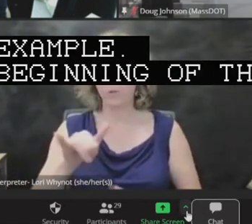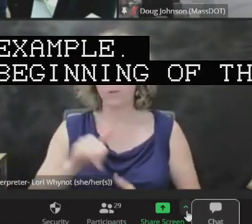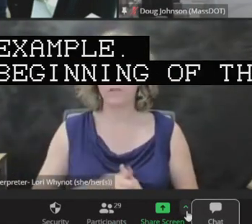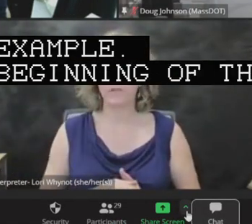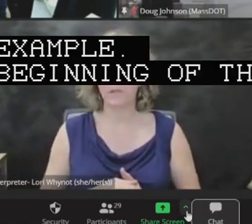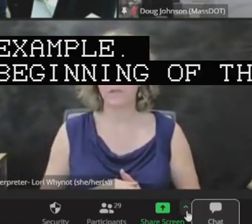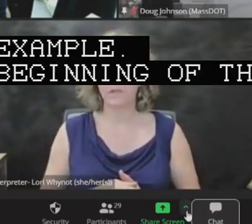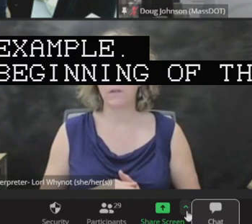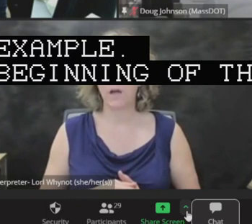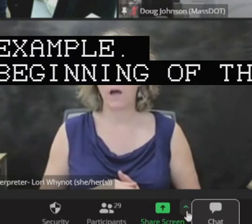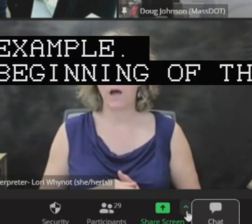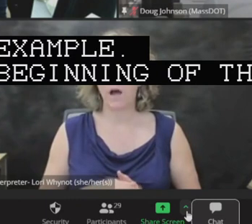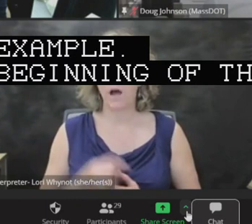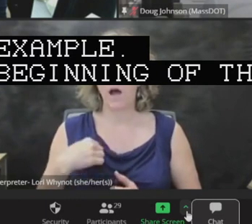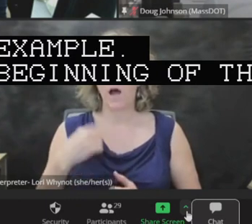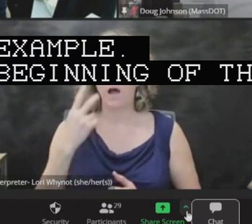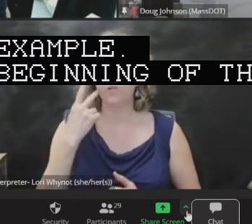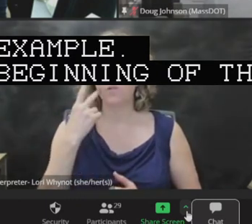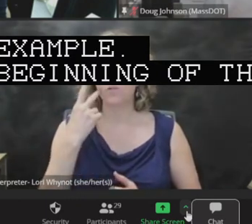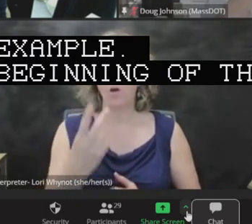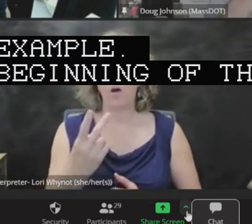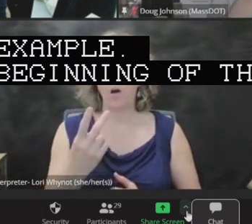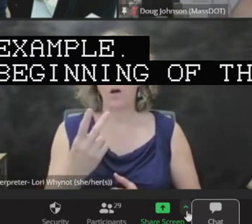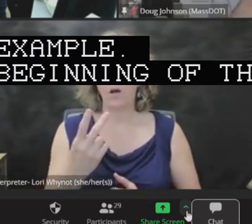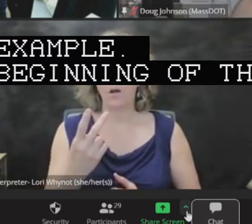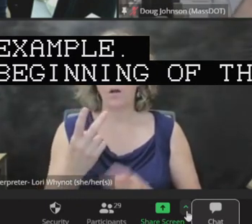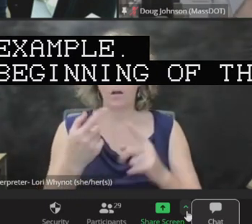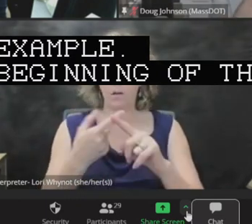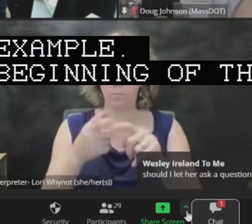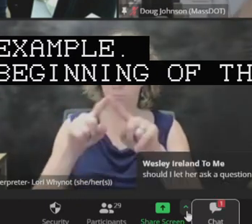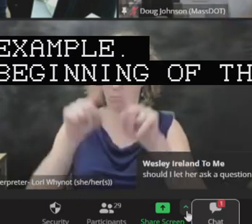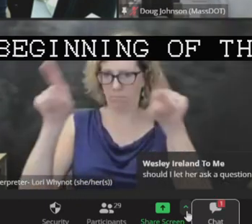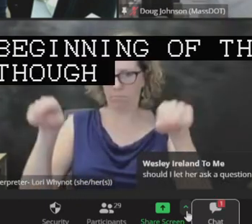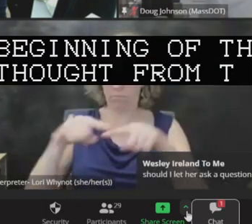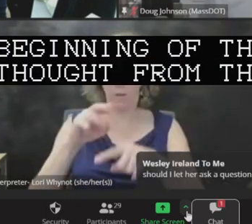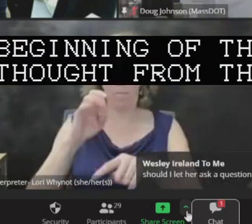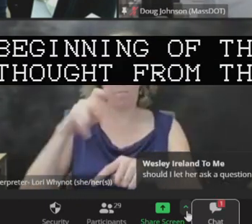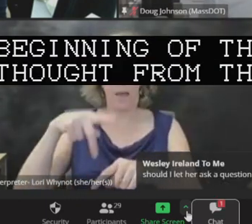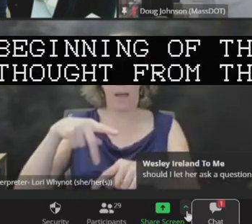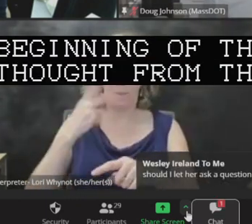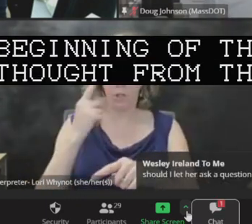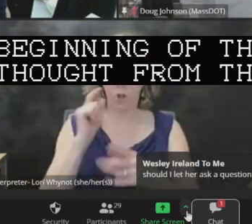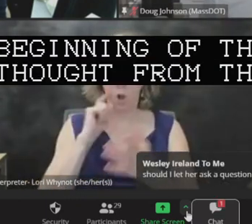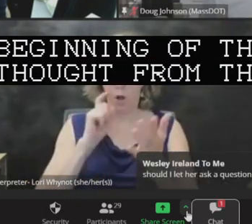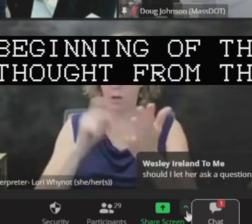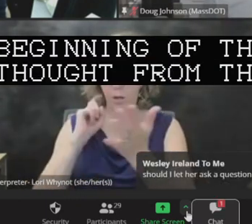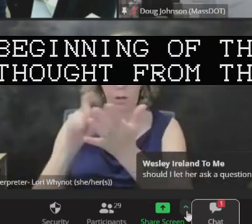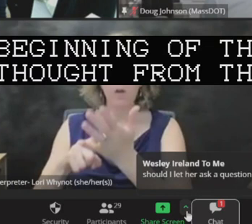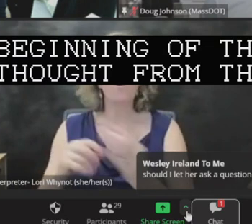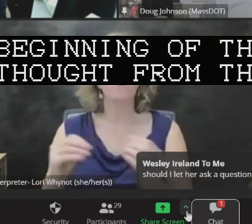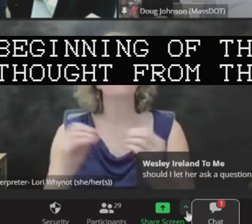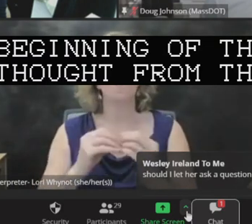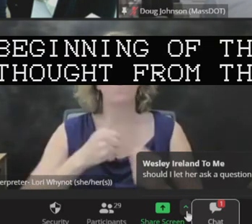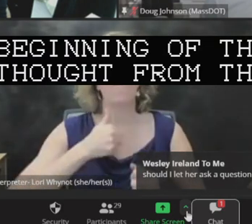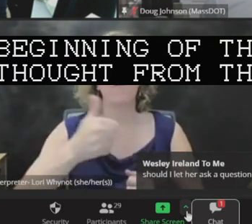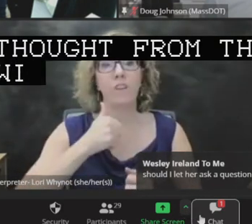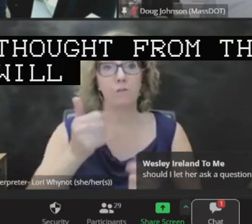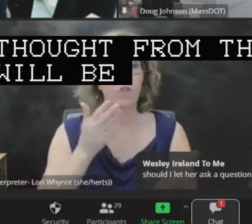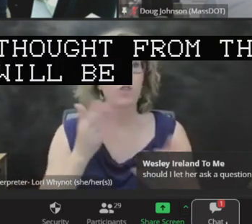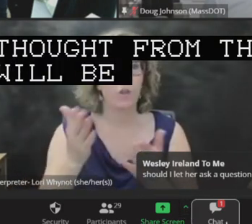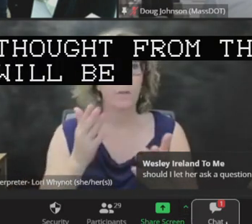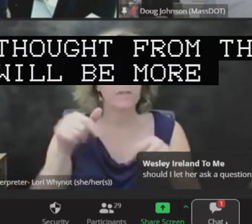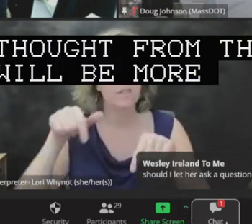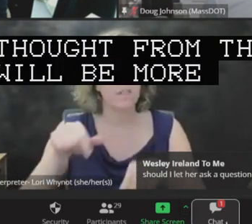I saw from the map that there'll be more frequent service in West